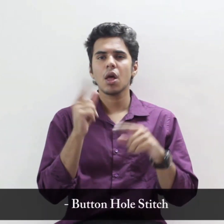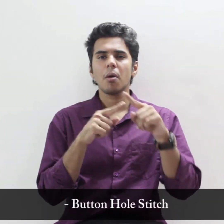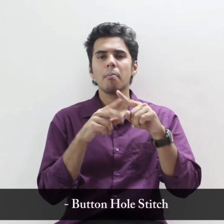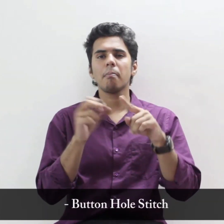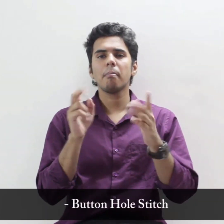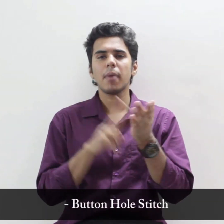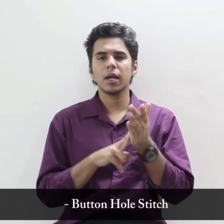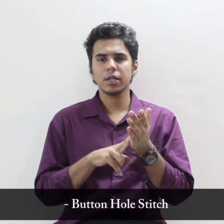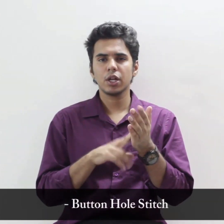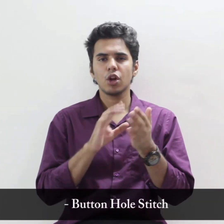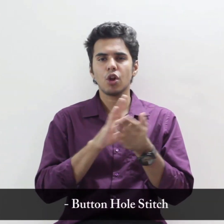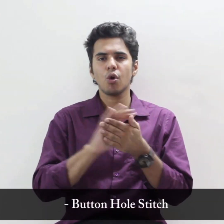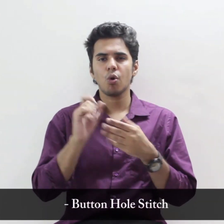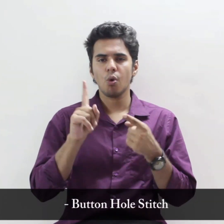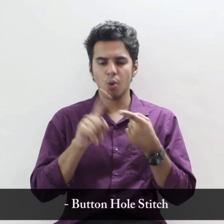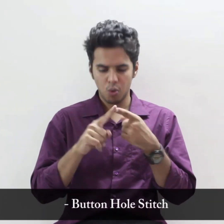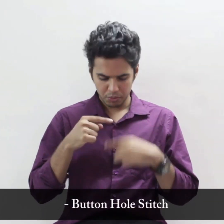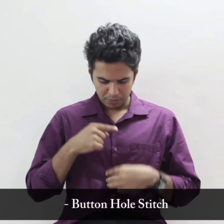Buttonhole stitch.